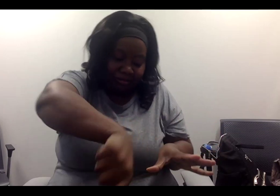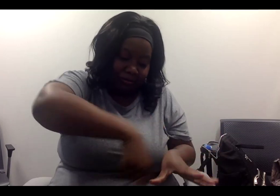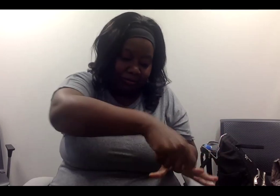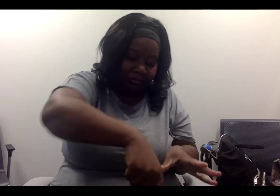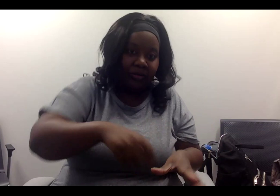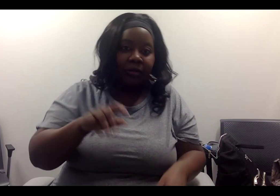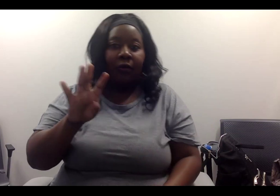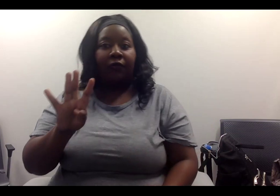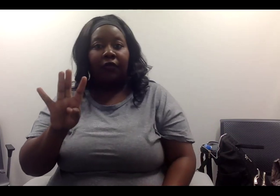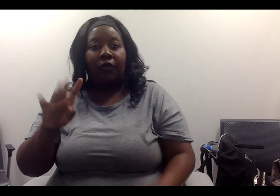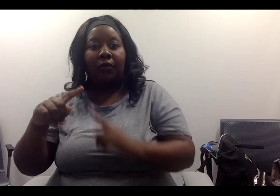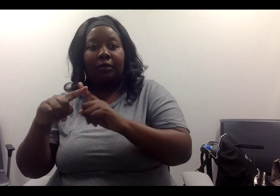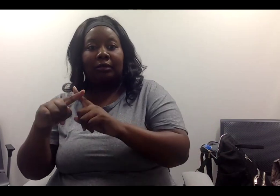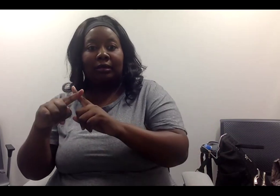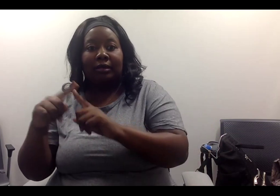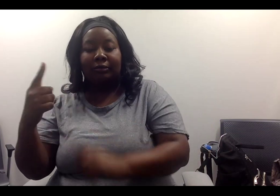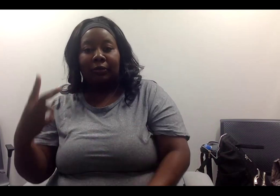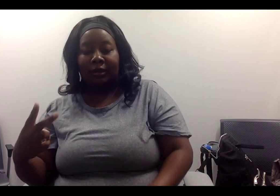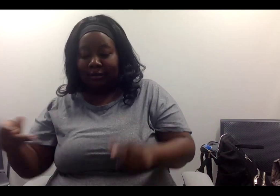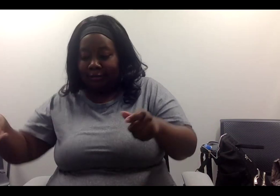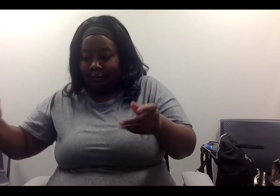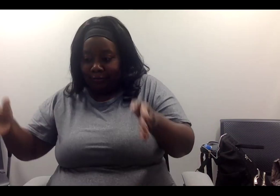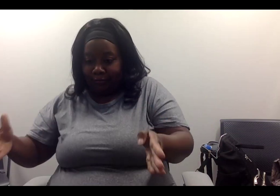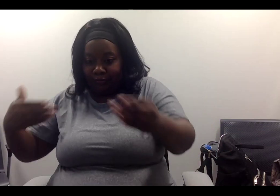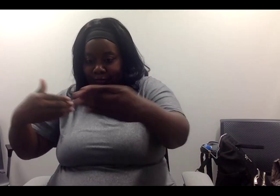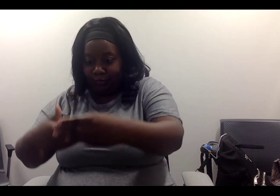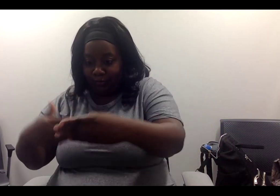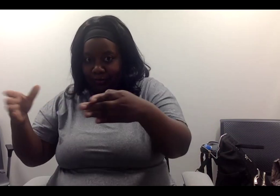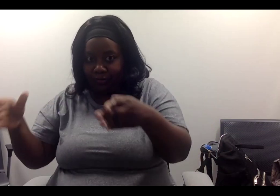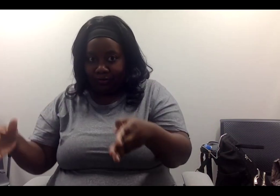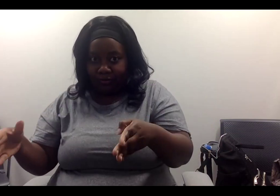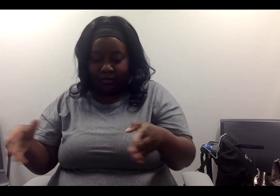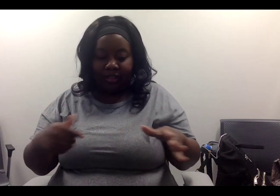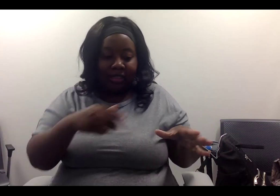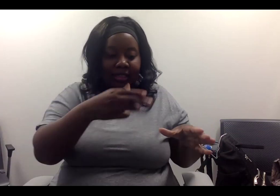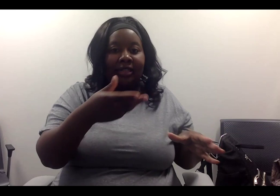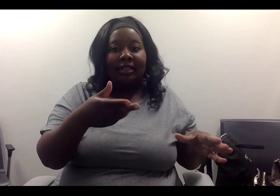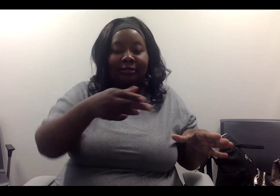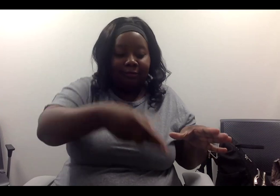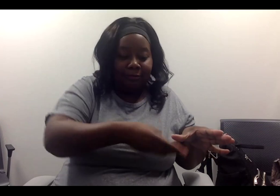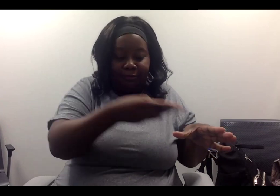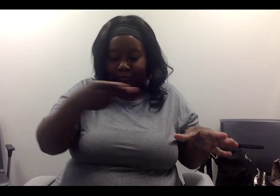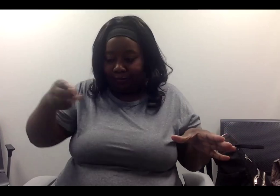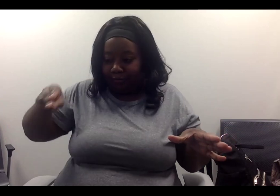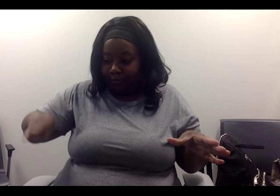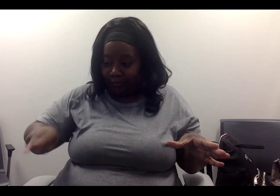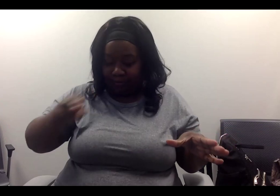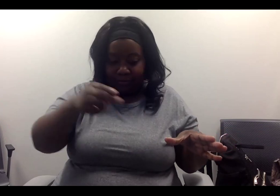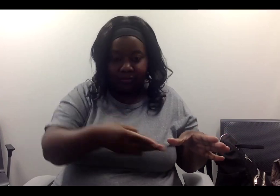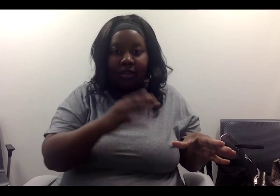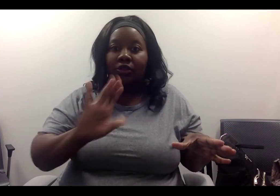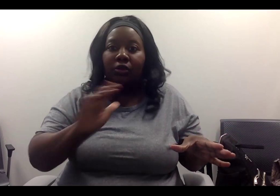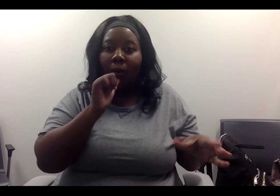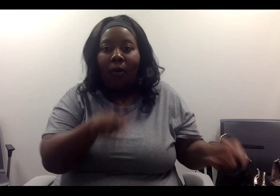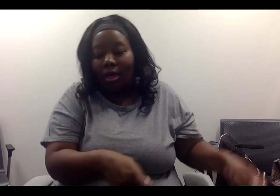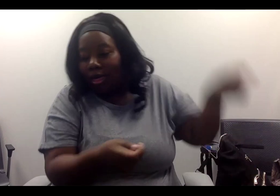4.5 quart casserole dish. And I'm going to use a ladle to do this so I don't splash it everywhere. Okay, in a restaurant, I would have just poured that in with reckless